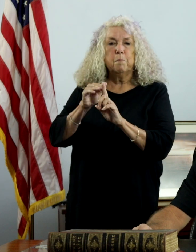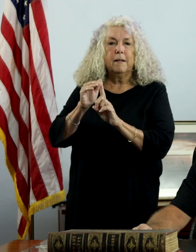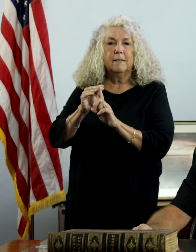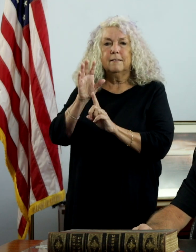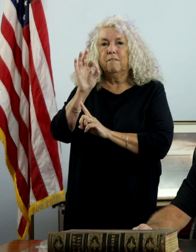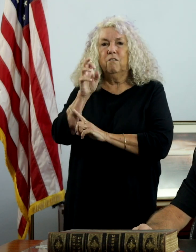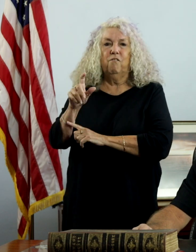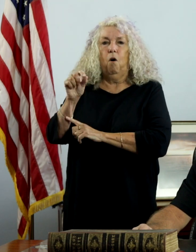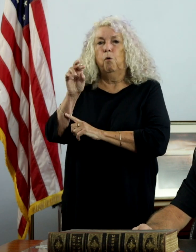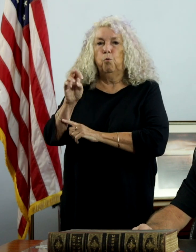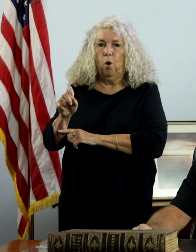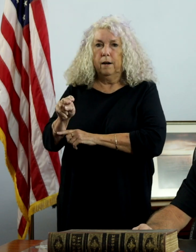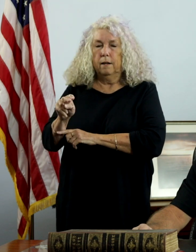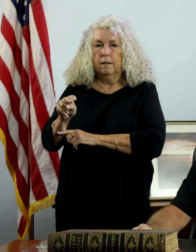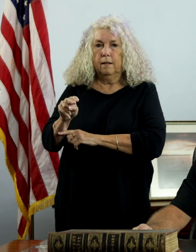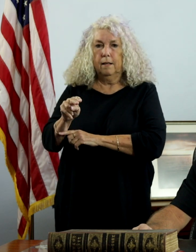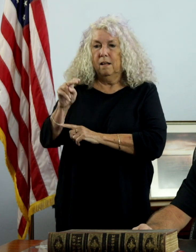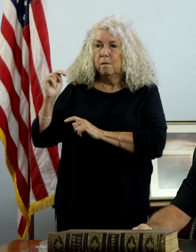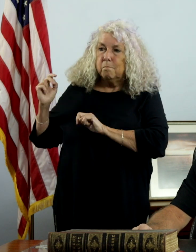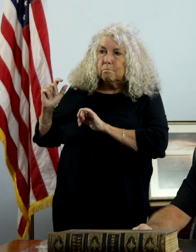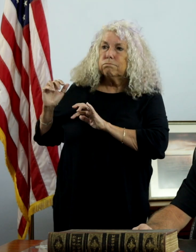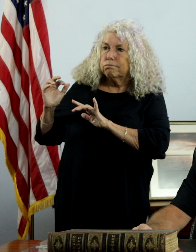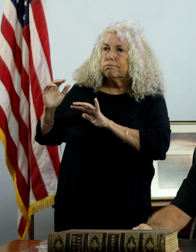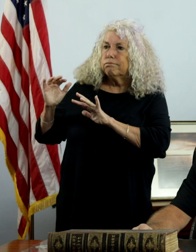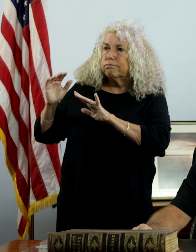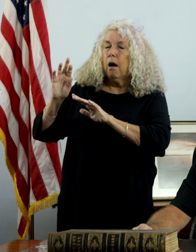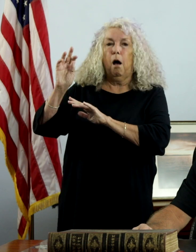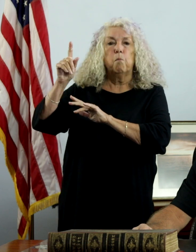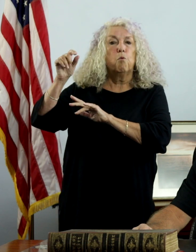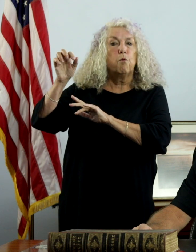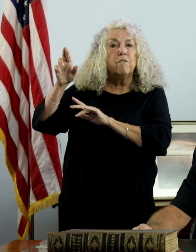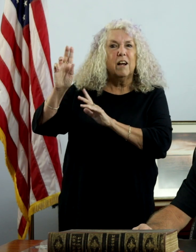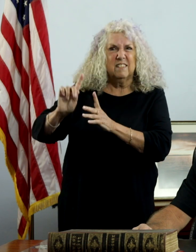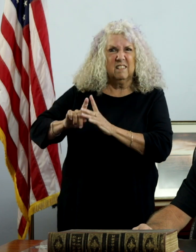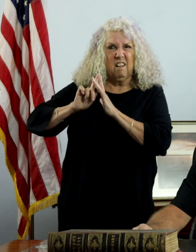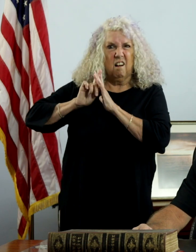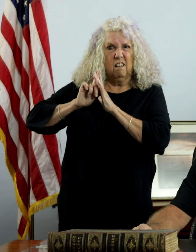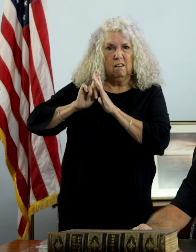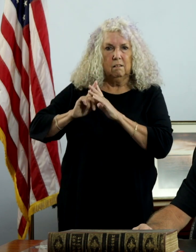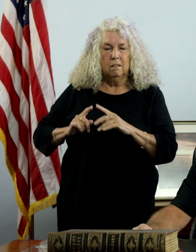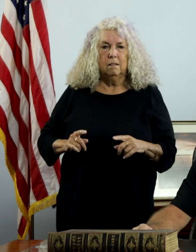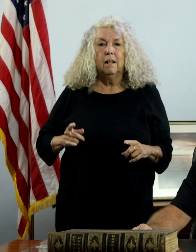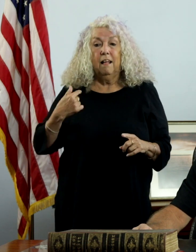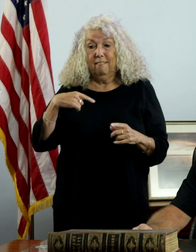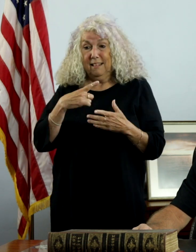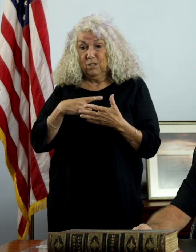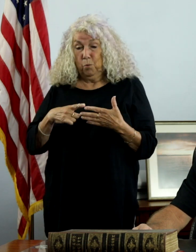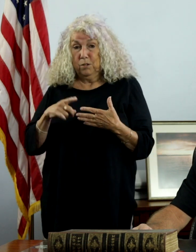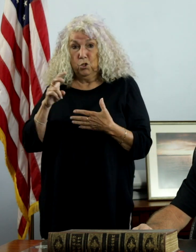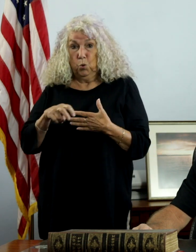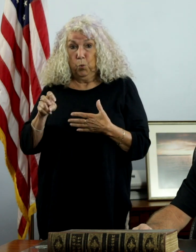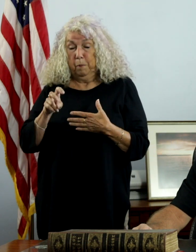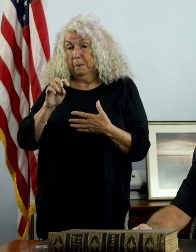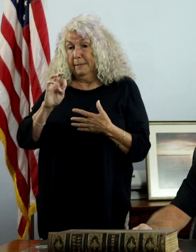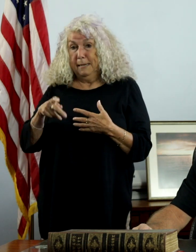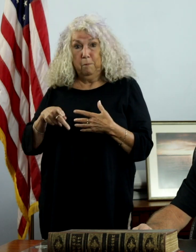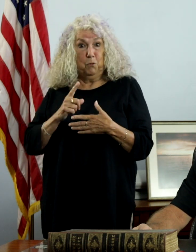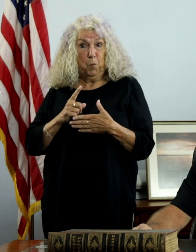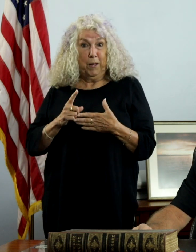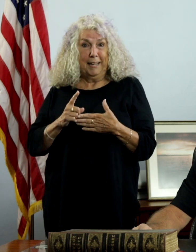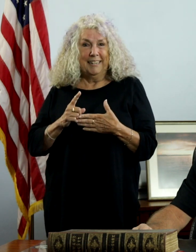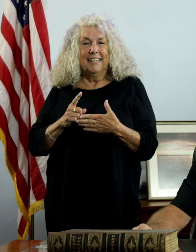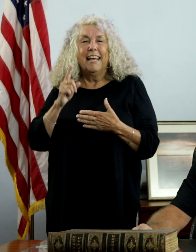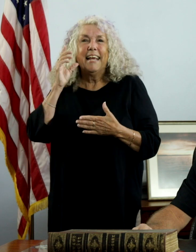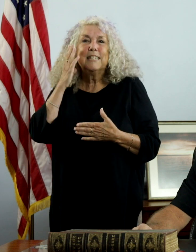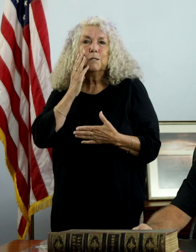run, a massive migration of salmon upriver, has begun. This week's tourism tip of the week is